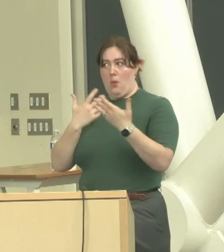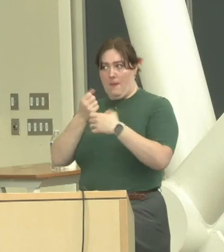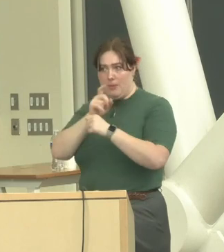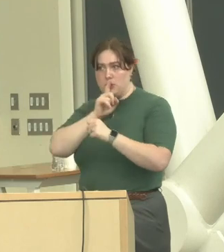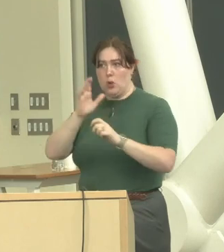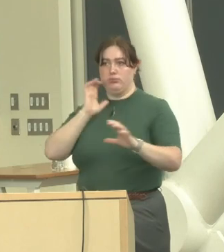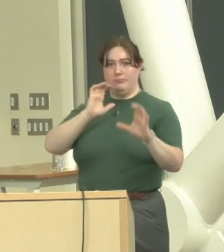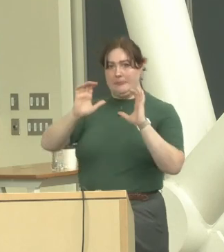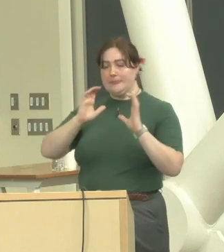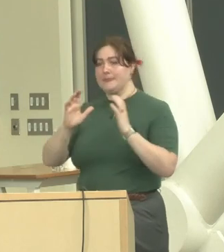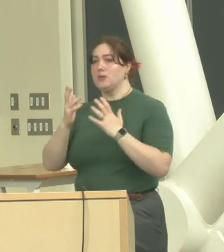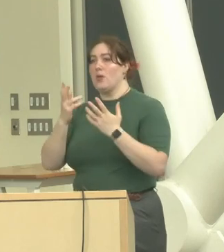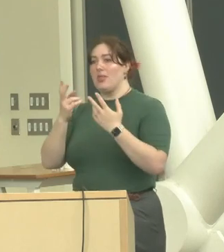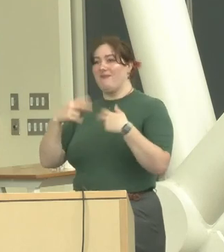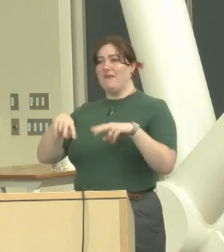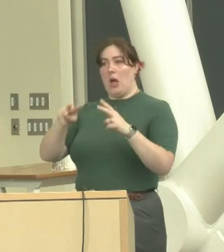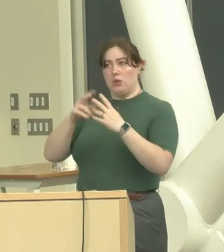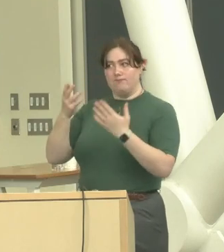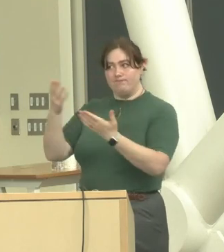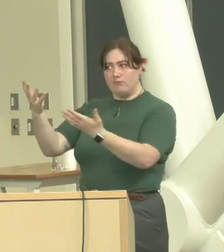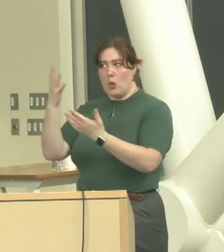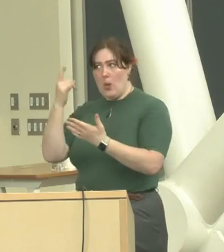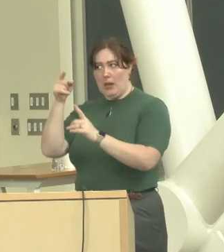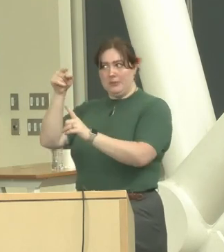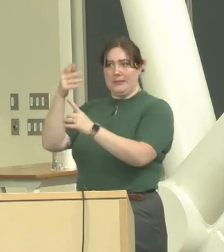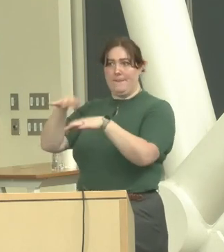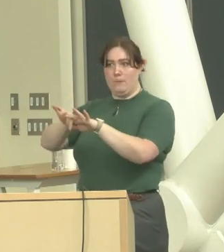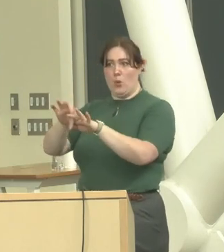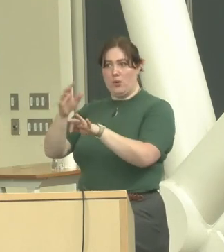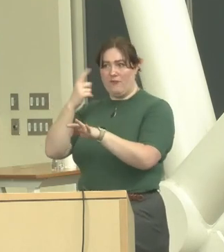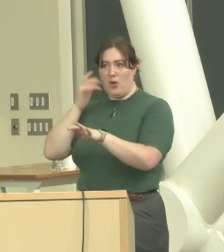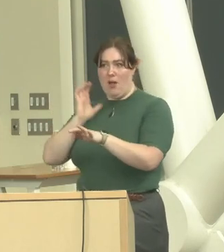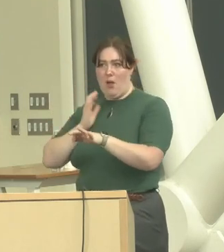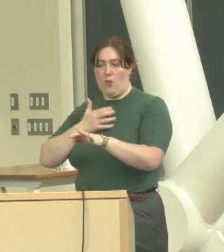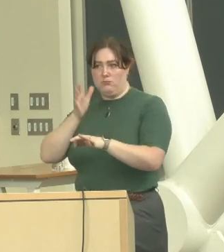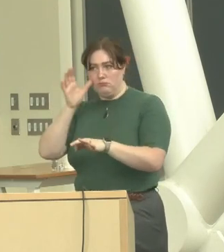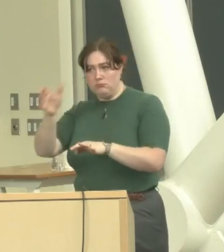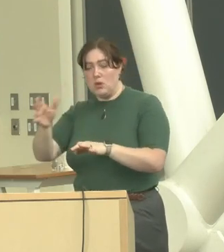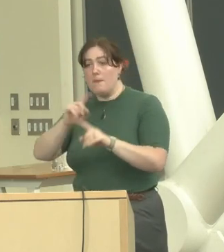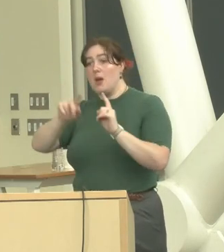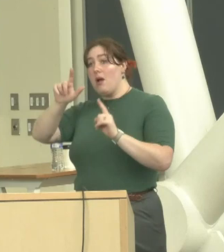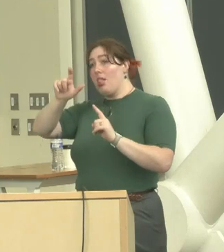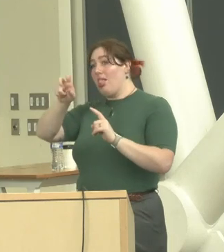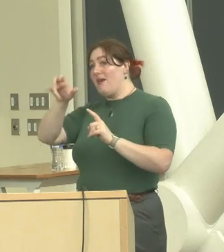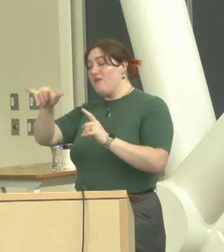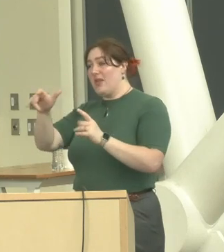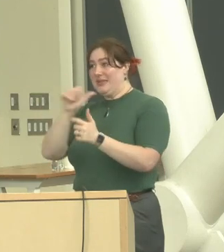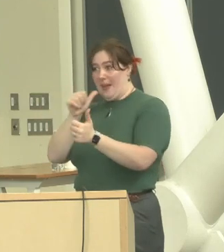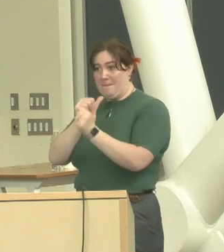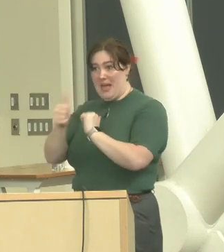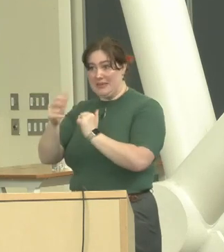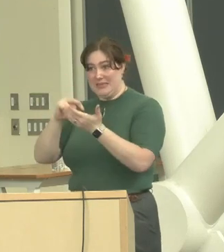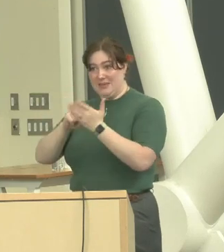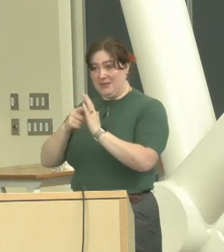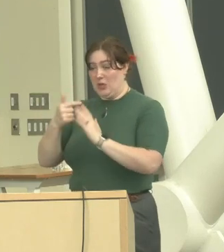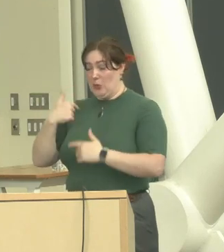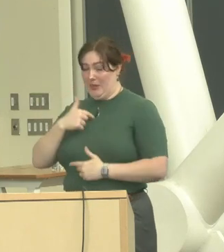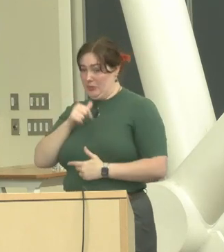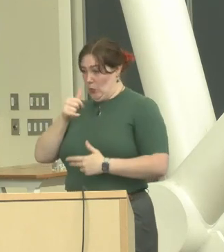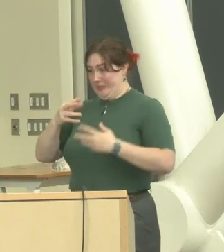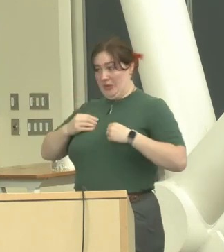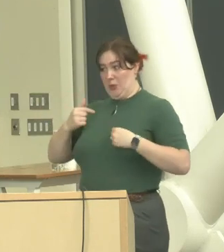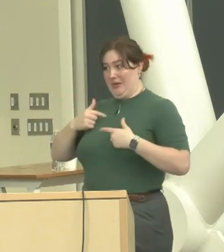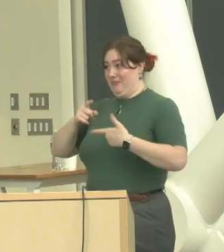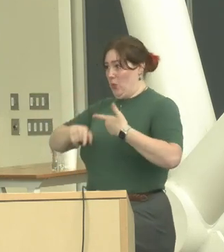what the value proposition is, why that's so important as we go forward. But a levy failure is not in our calculus. We cannot claim